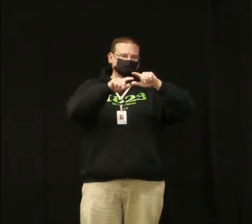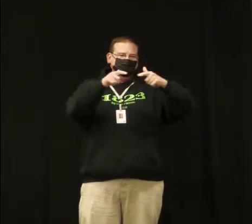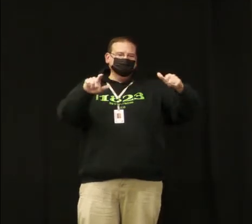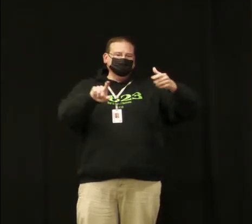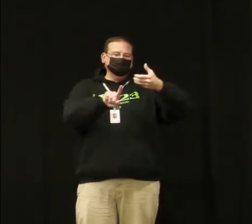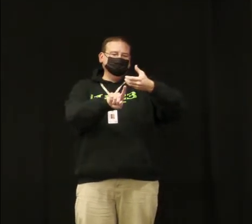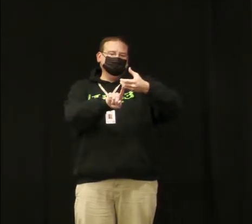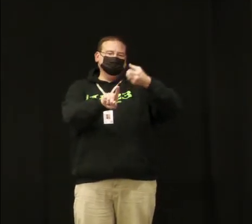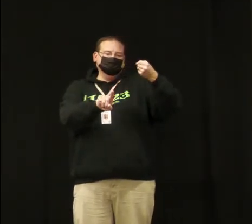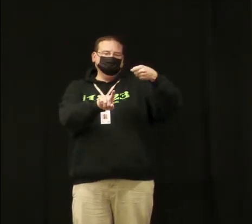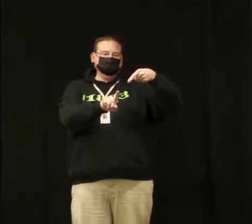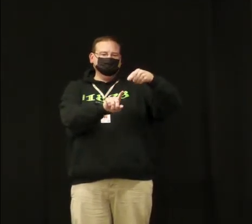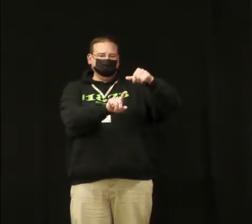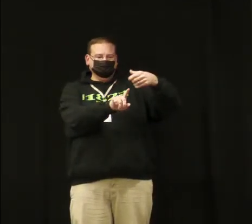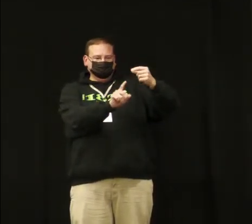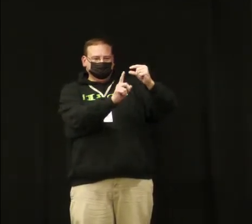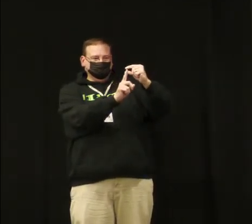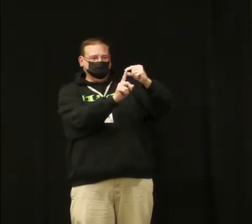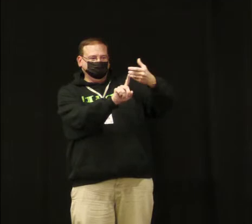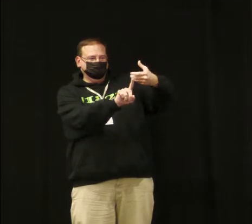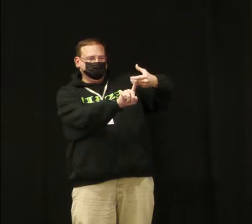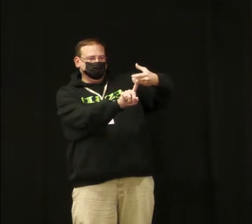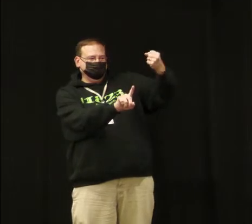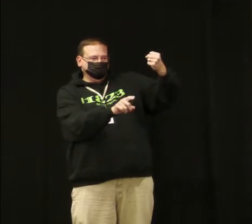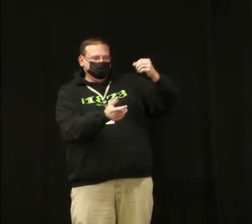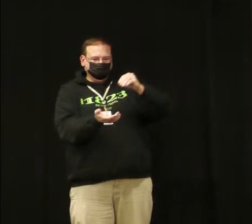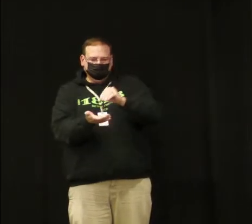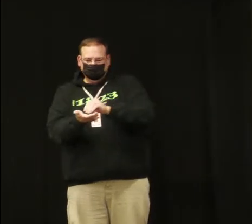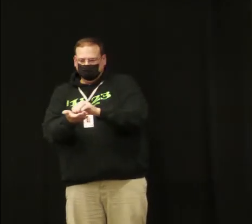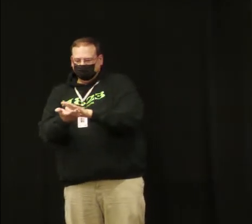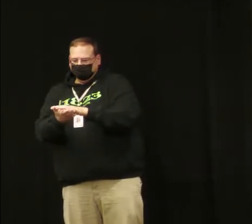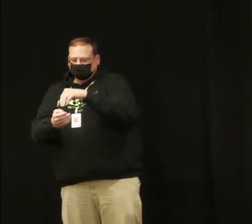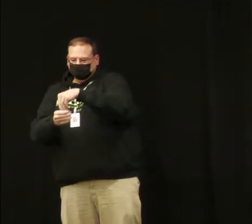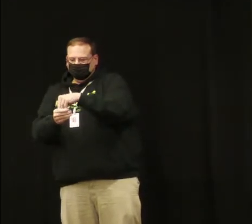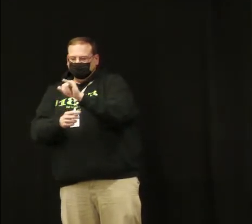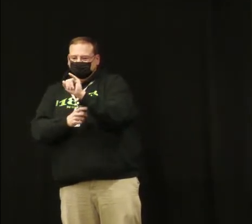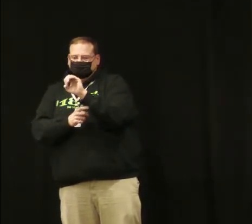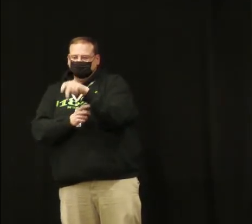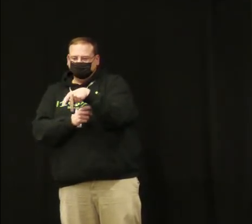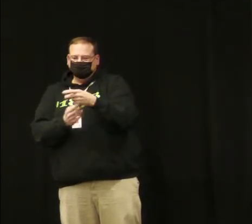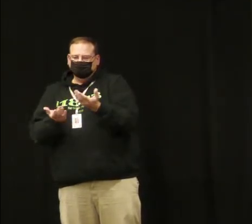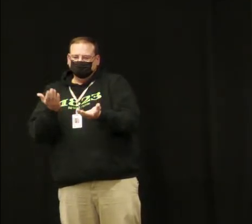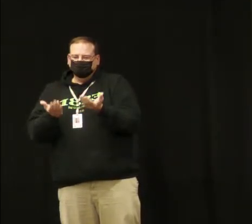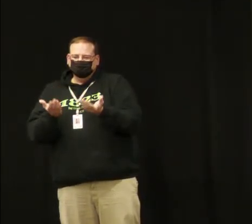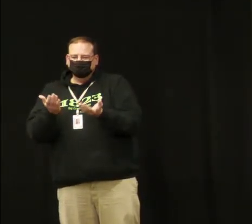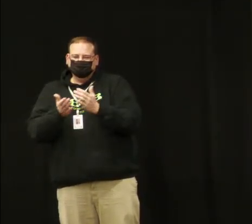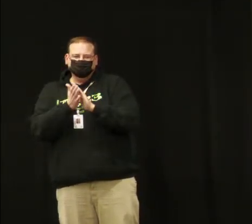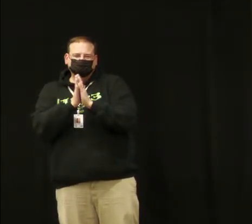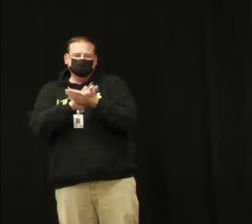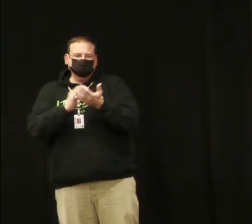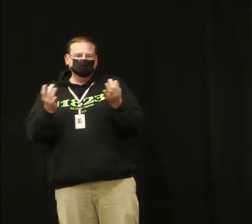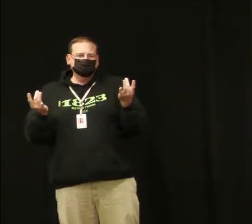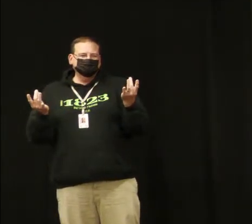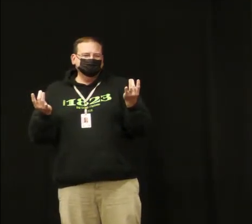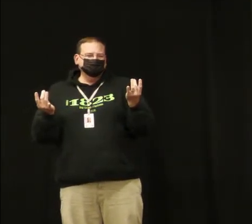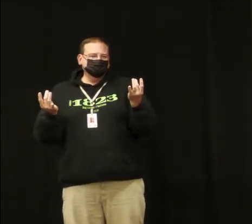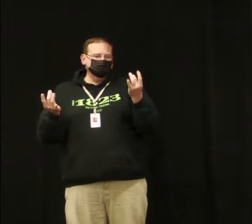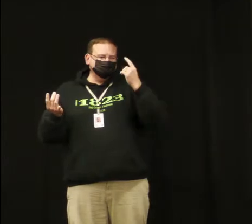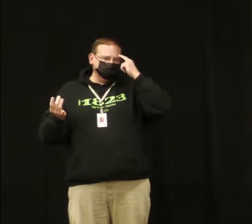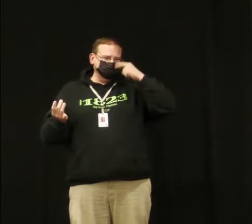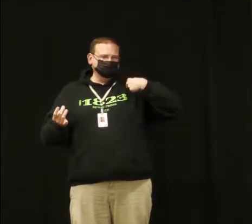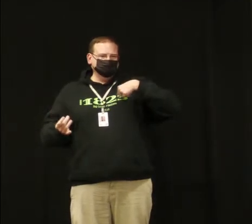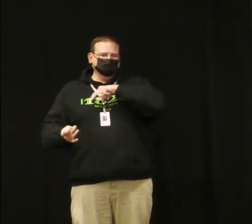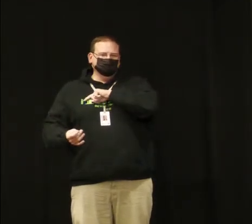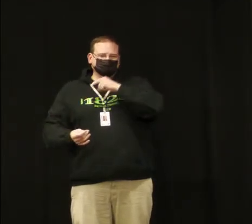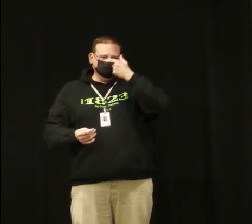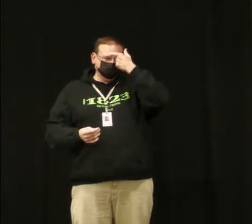You brought up a good question. Language deprivation, and that word, deprivation, needs to be documented in the IEP,